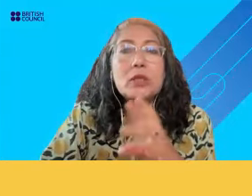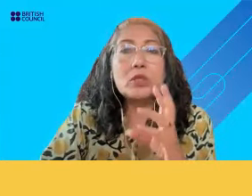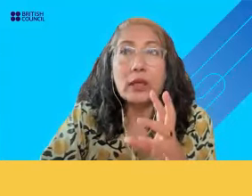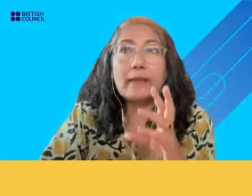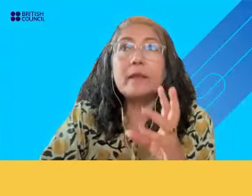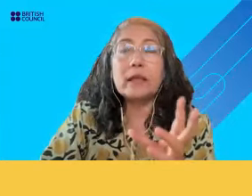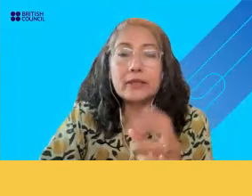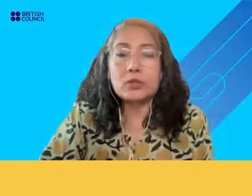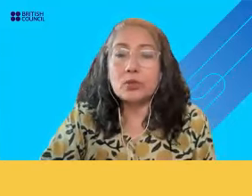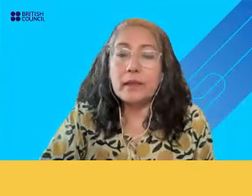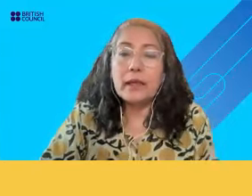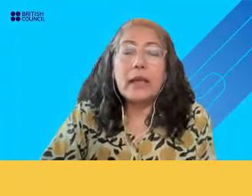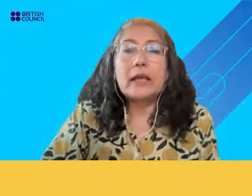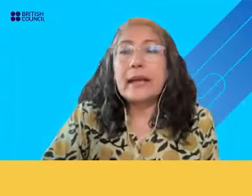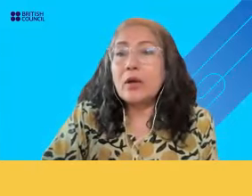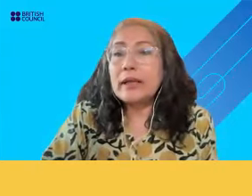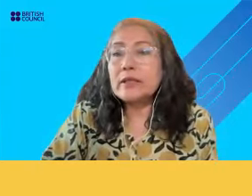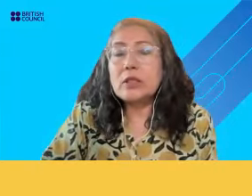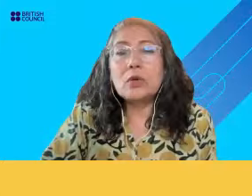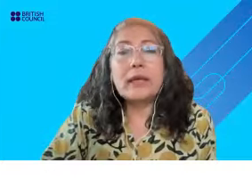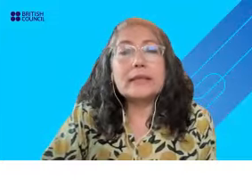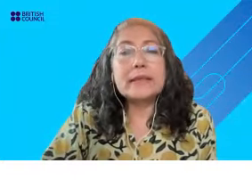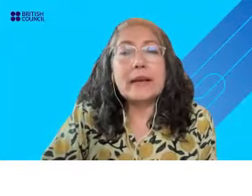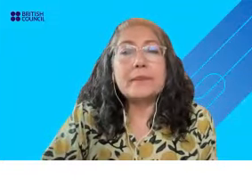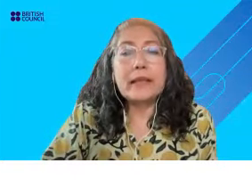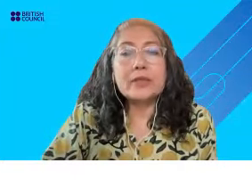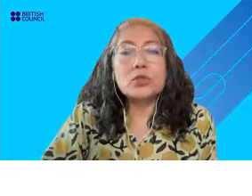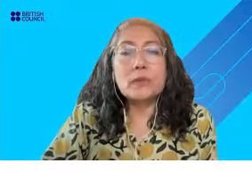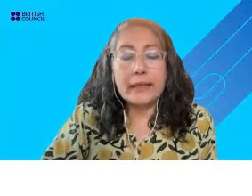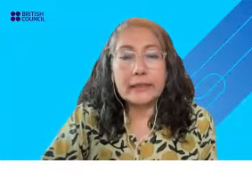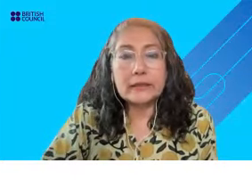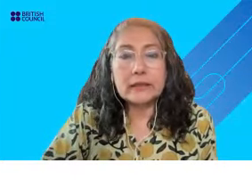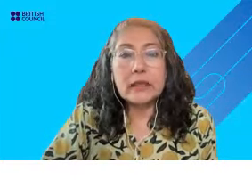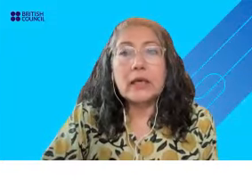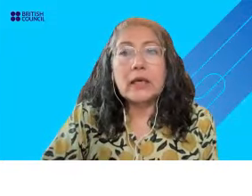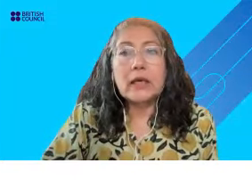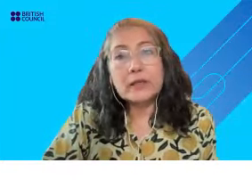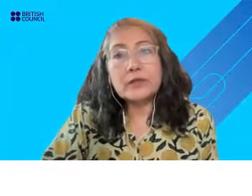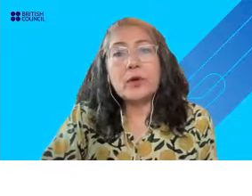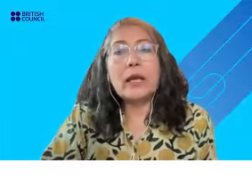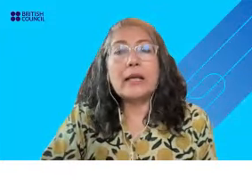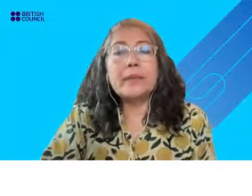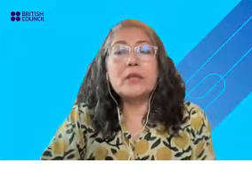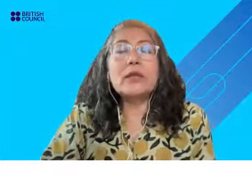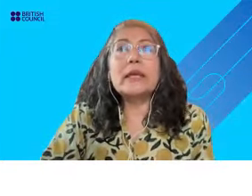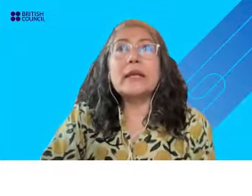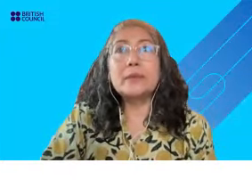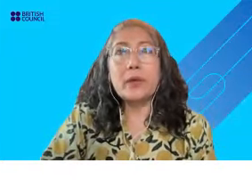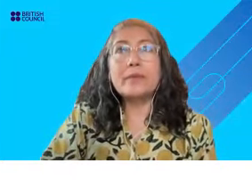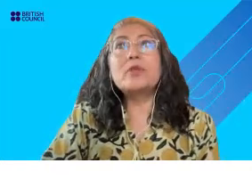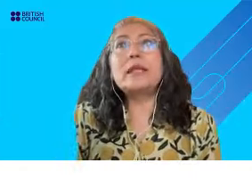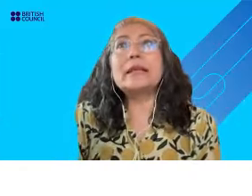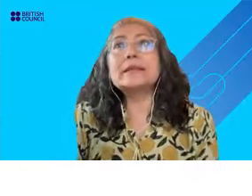climate change in the classroom. Now let's look at some classroom ideas. First of all, I'll be looking